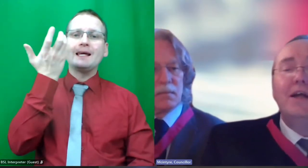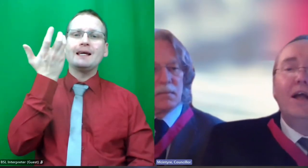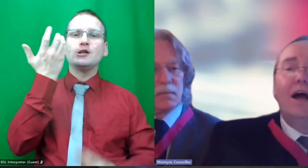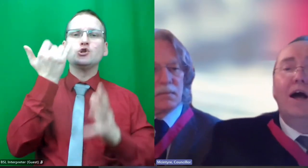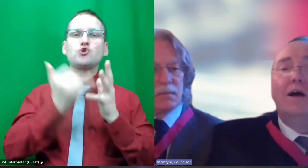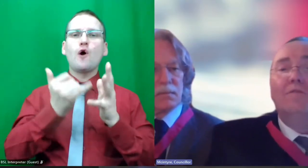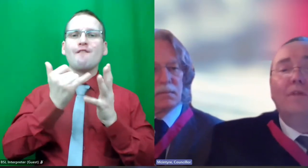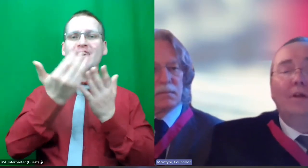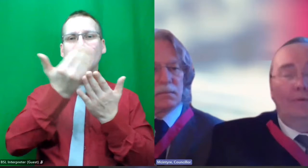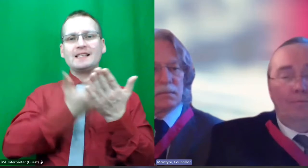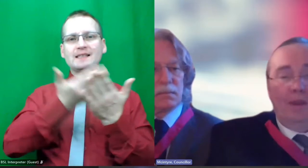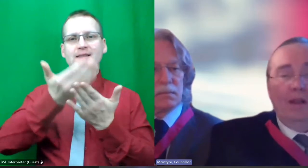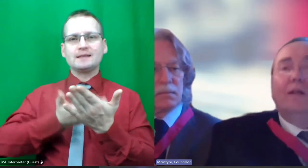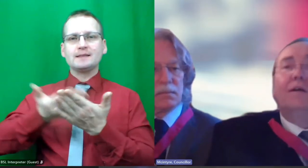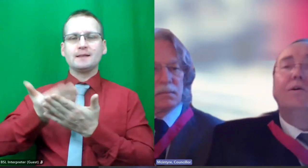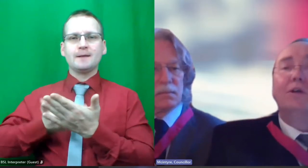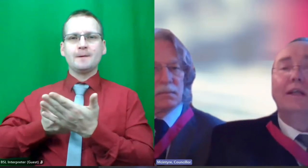their